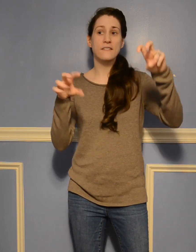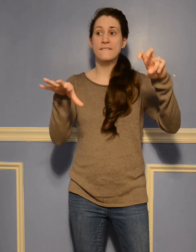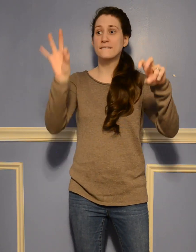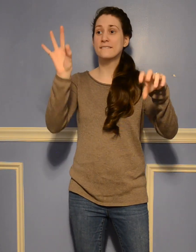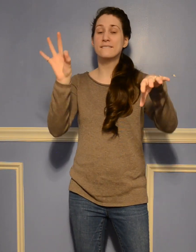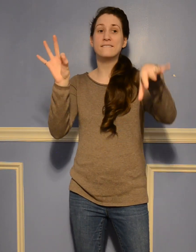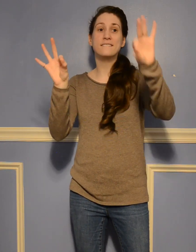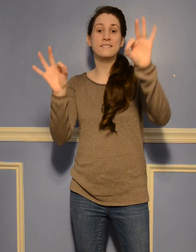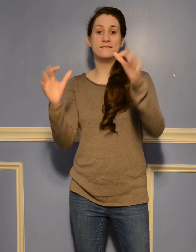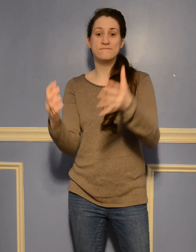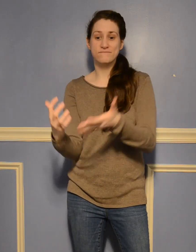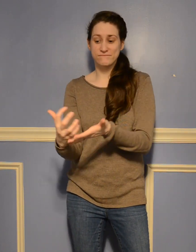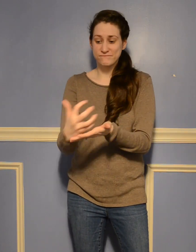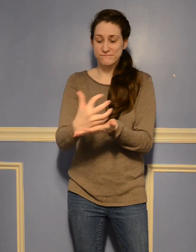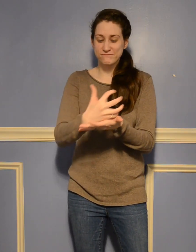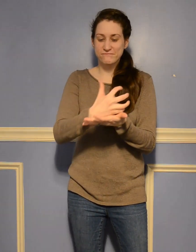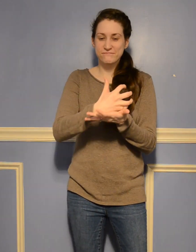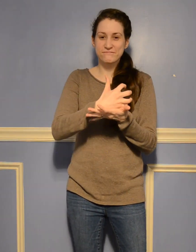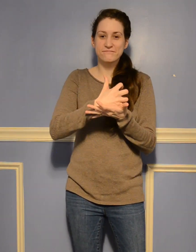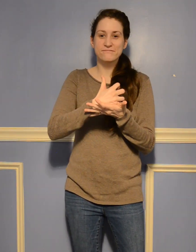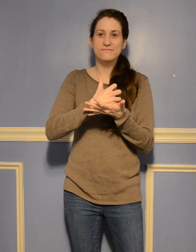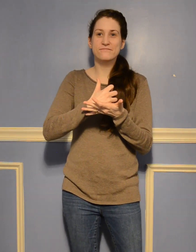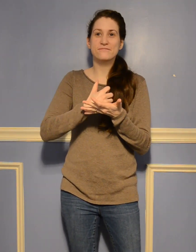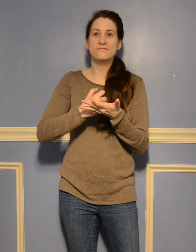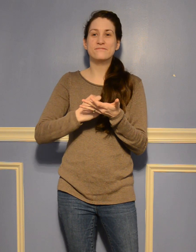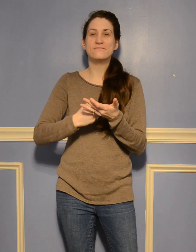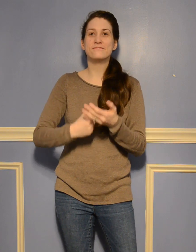from far away.